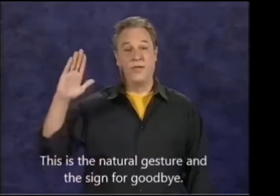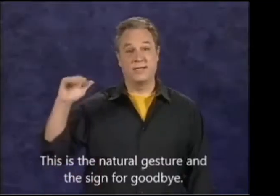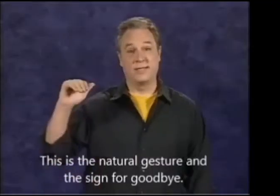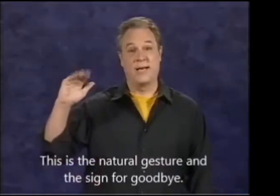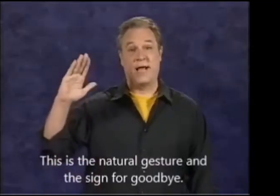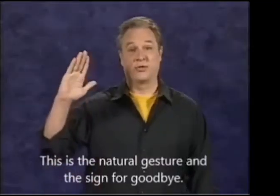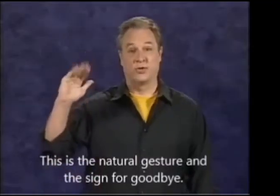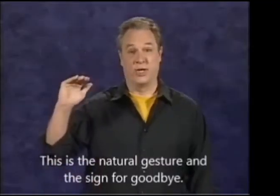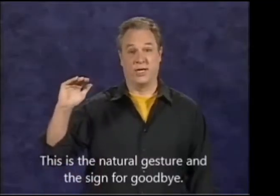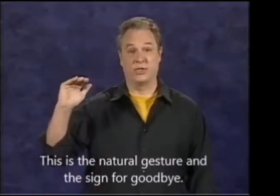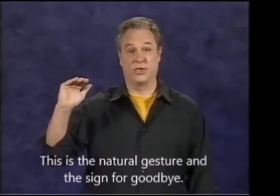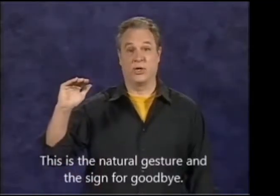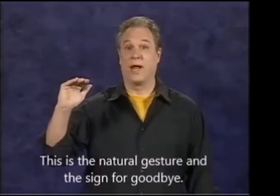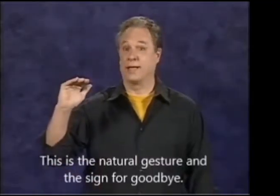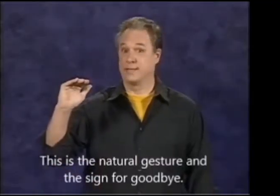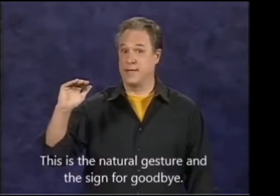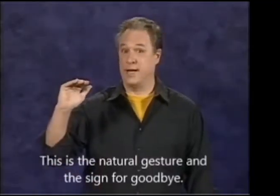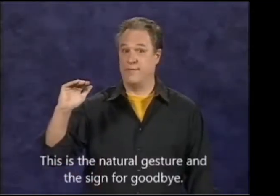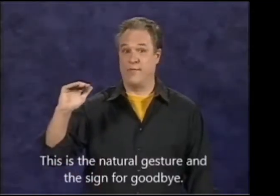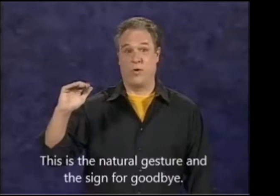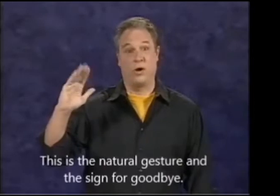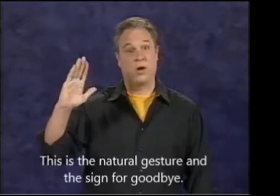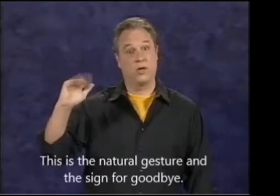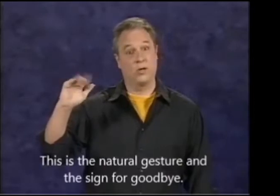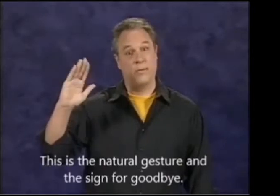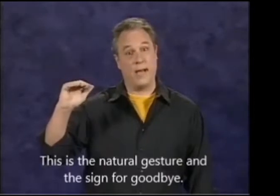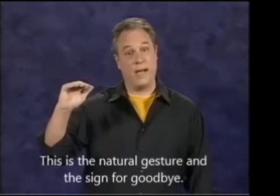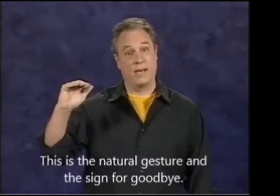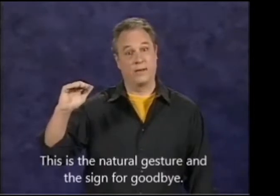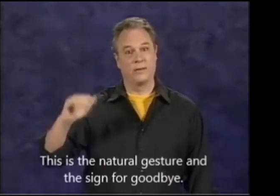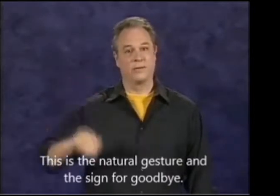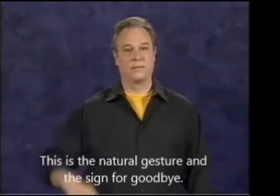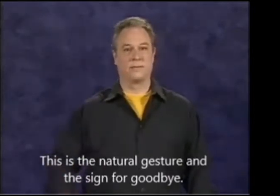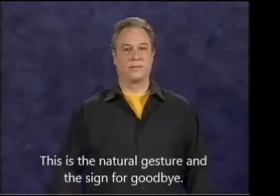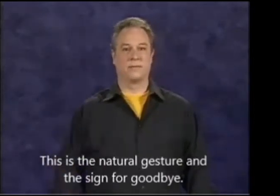This is a natural gesture and sign for goodbye.